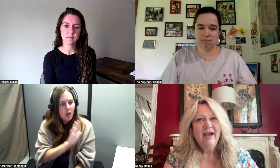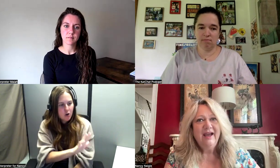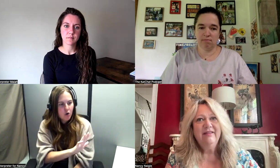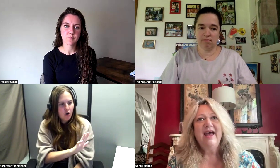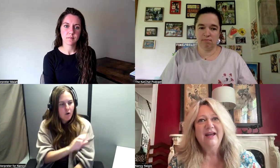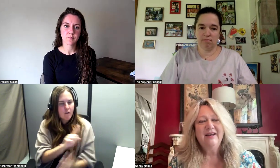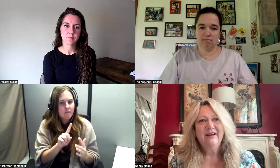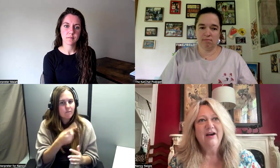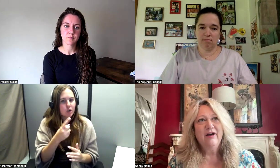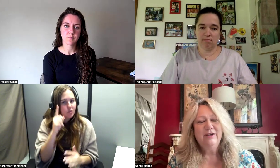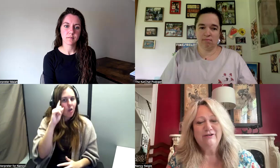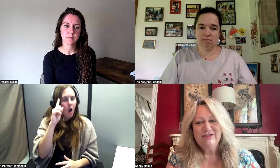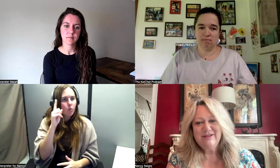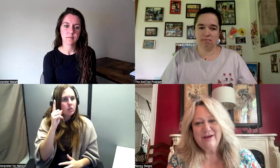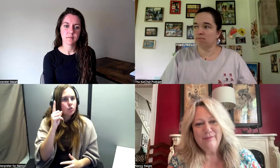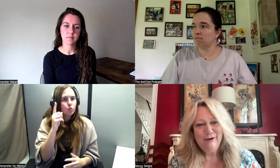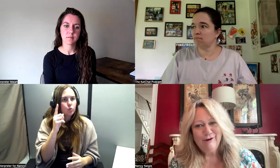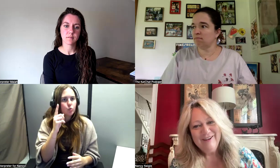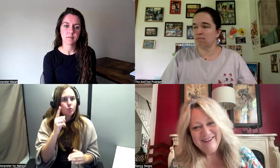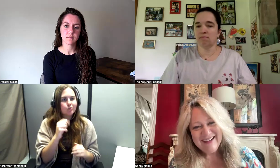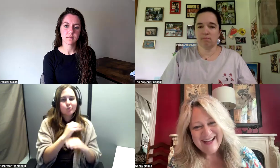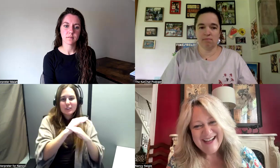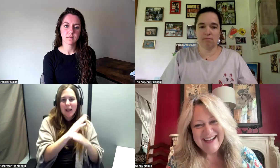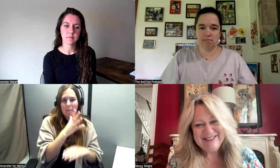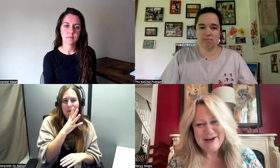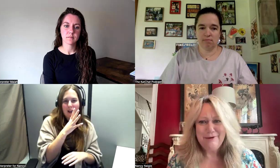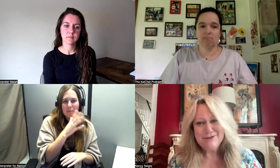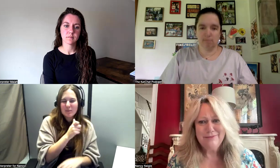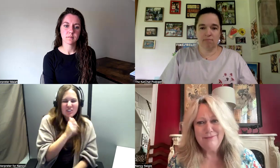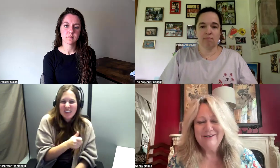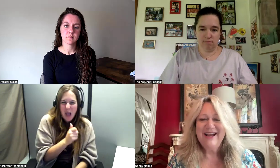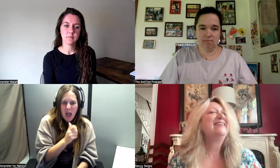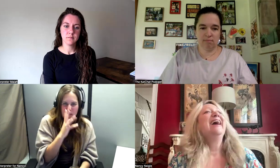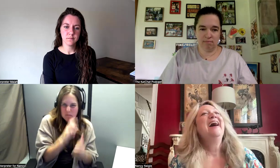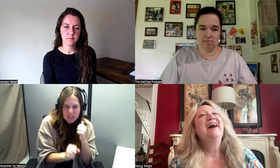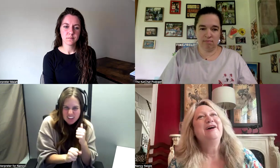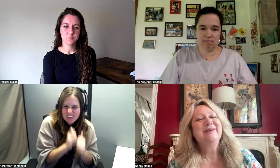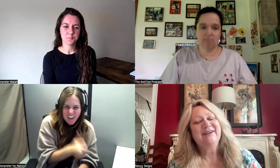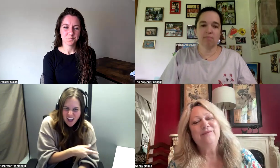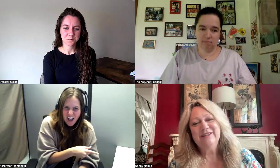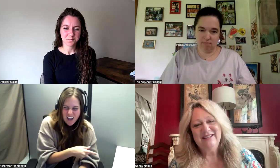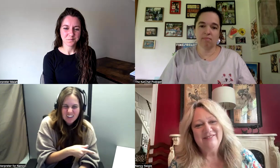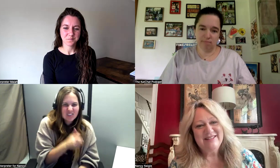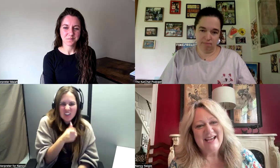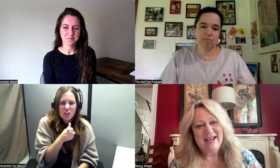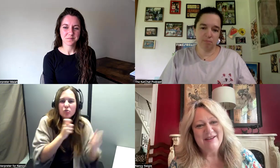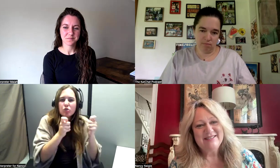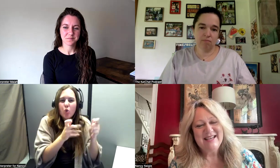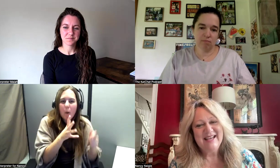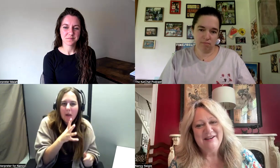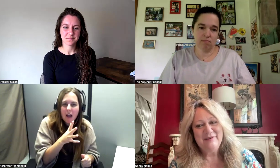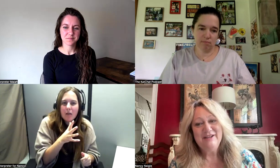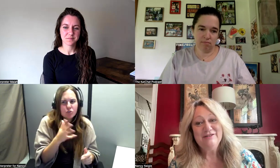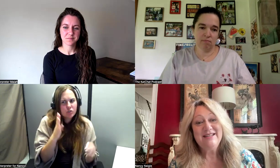motives, and that, she's just not a mean girl trying to boss her mama around. But I really loved the